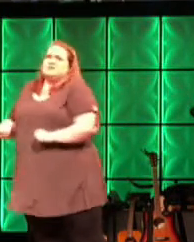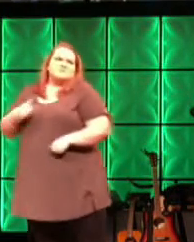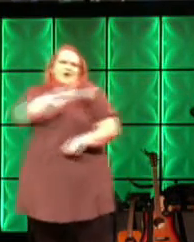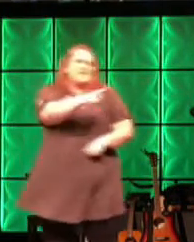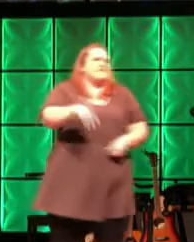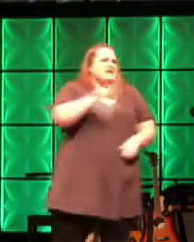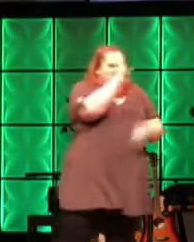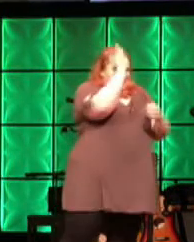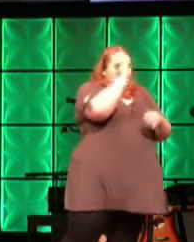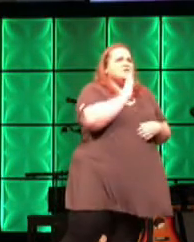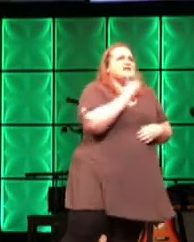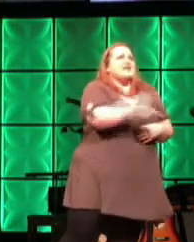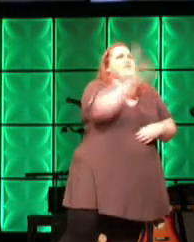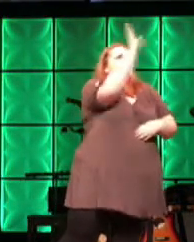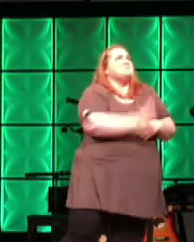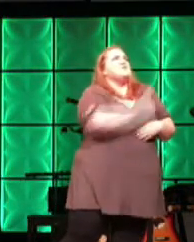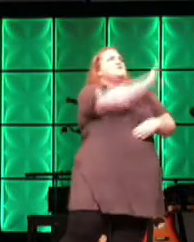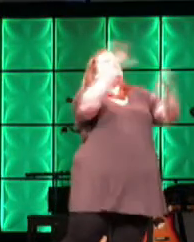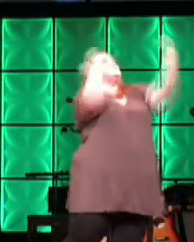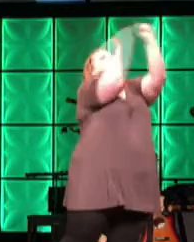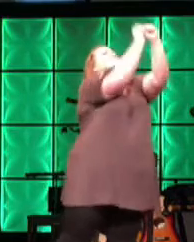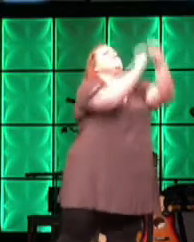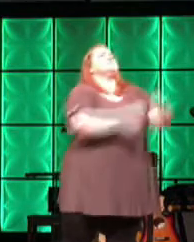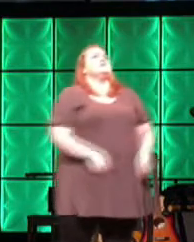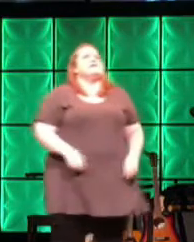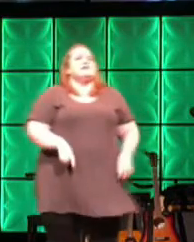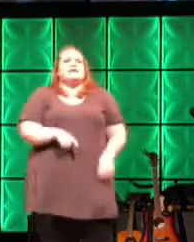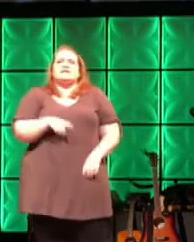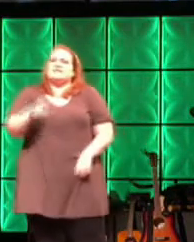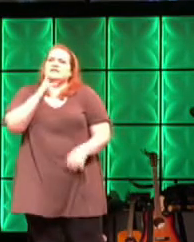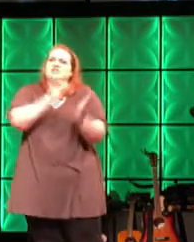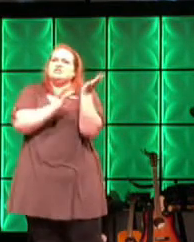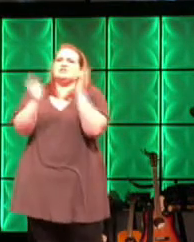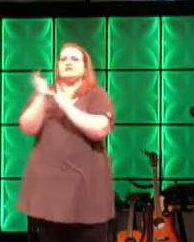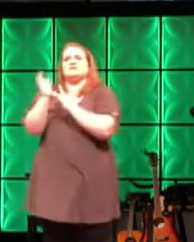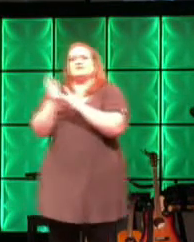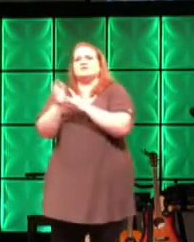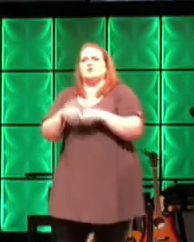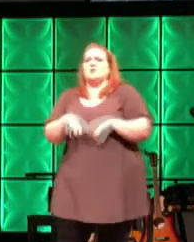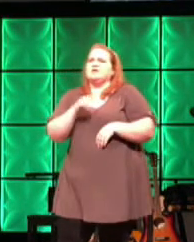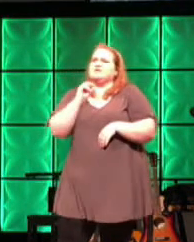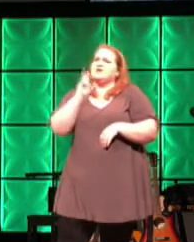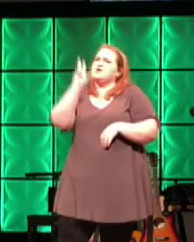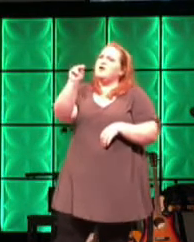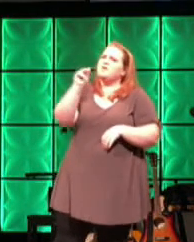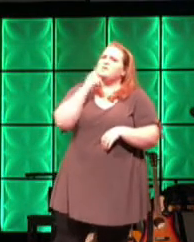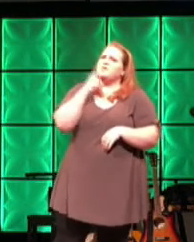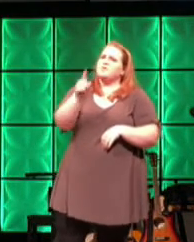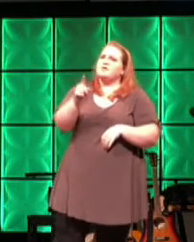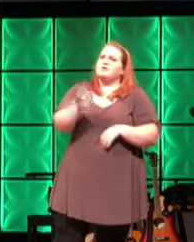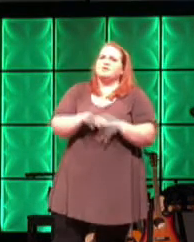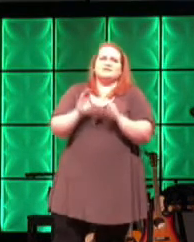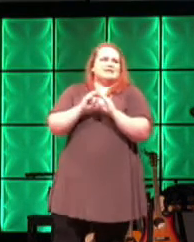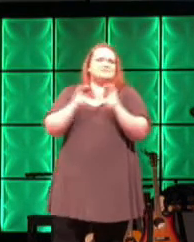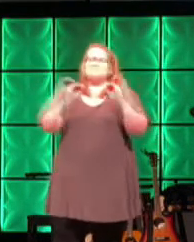cried that this man should be nailed upon two posts, is that Jesus would say no to neither